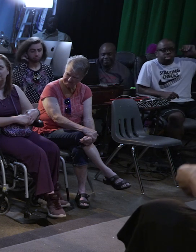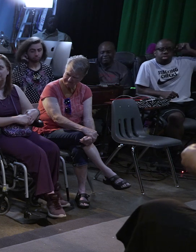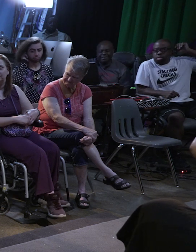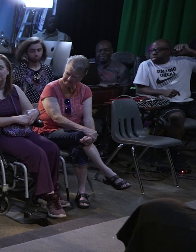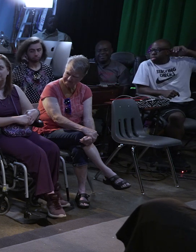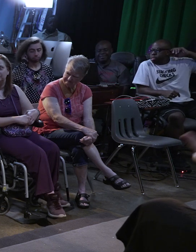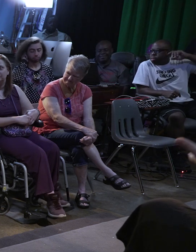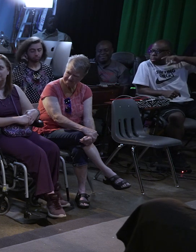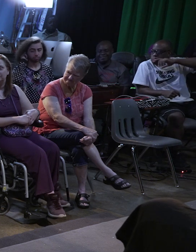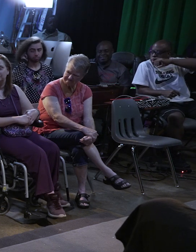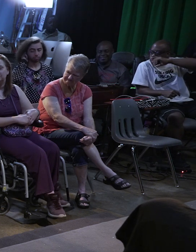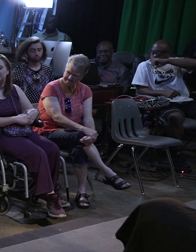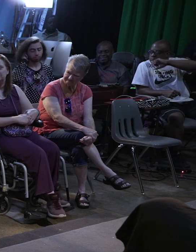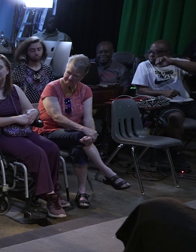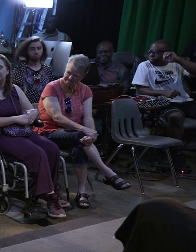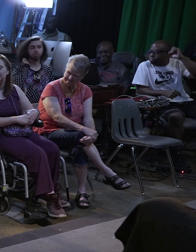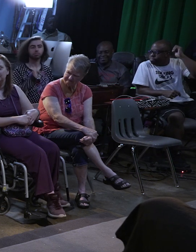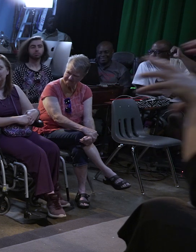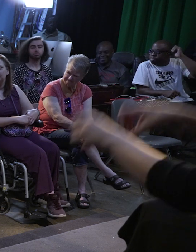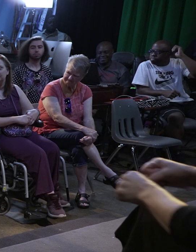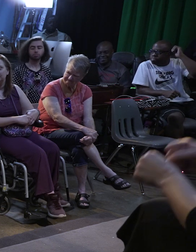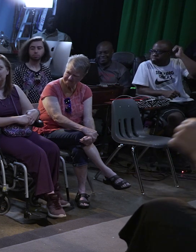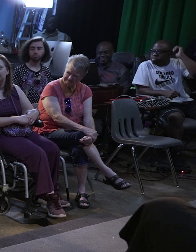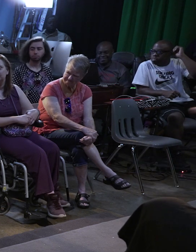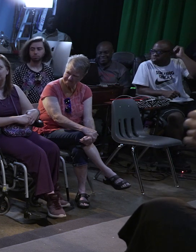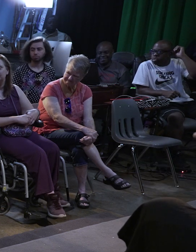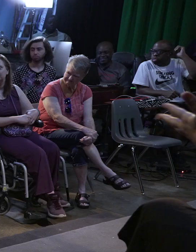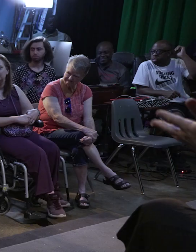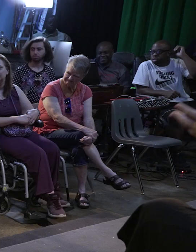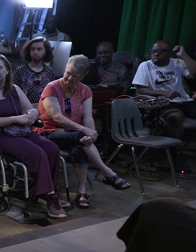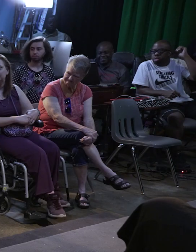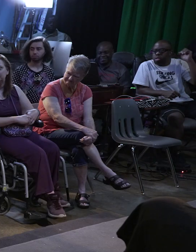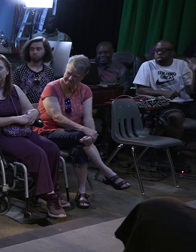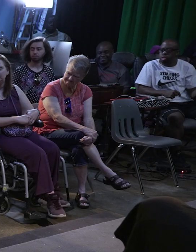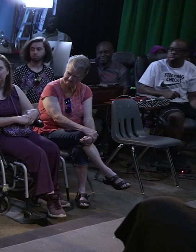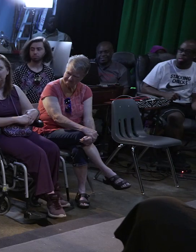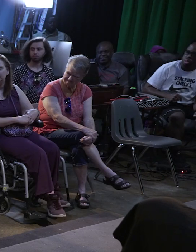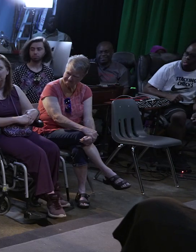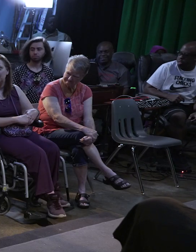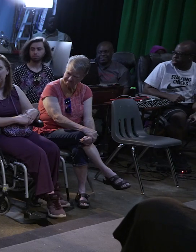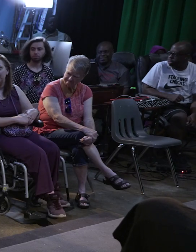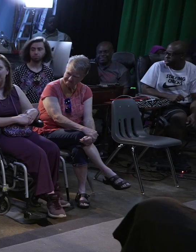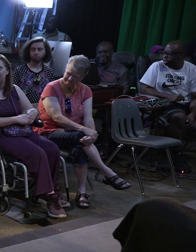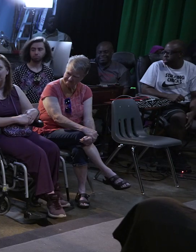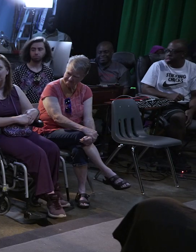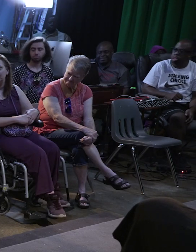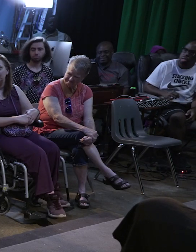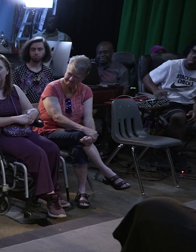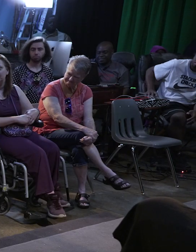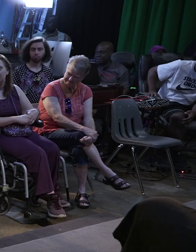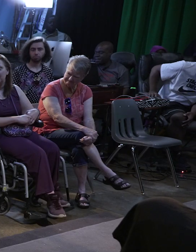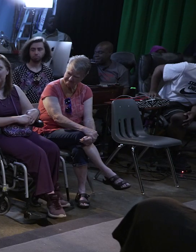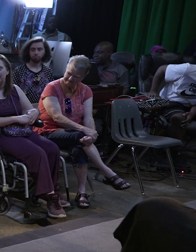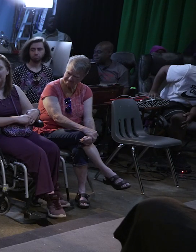went down, and I just felt this overwhelming sense of comfort. But I want you to know that you're not going to be rid of me. I think I'm